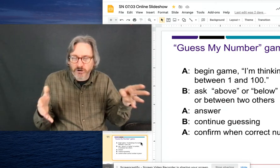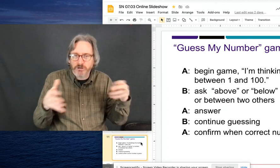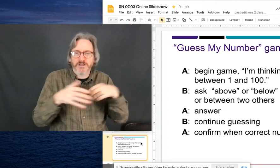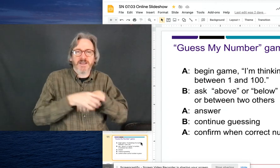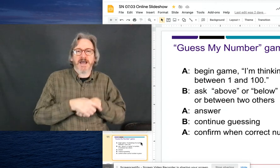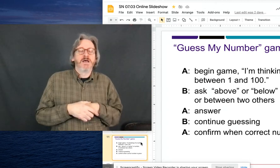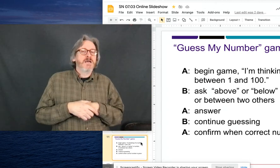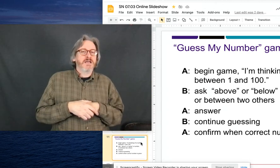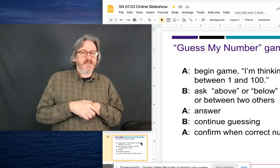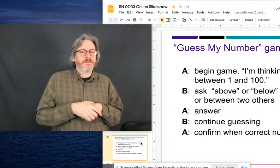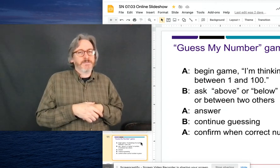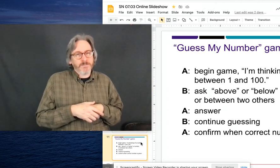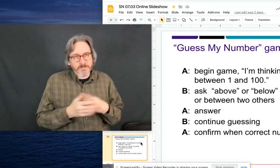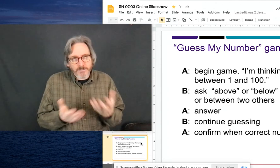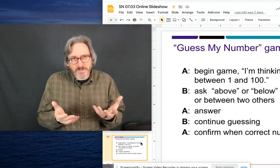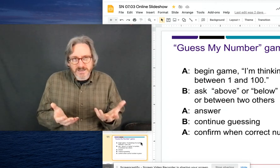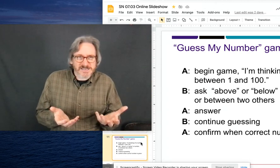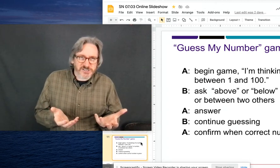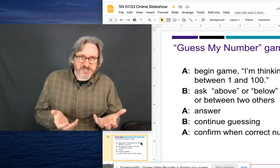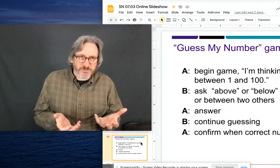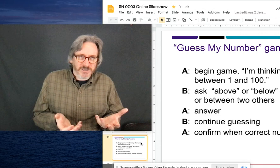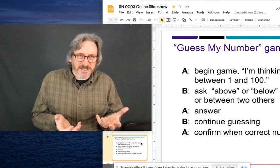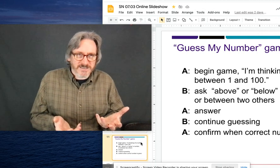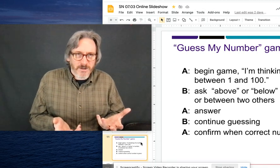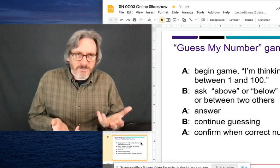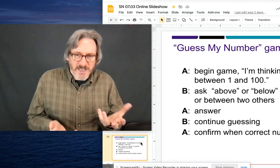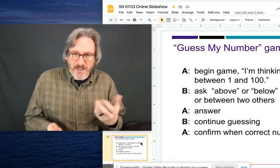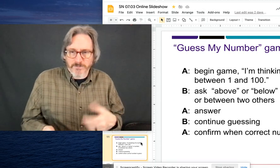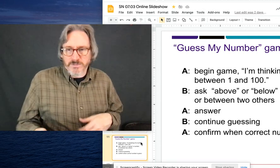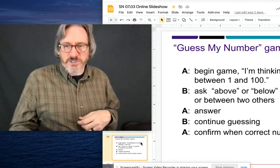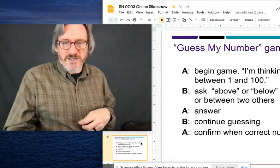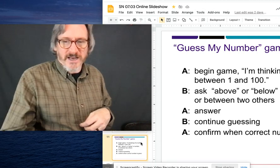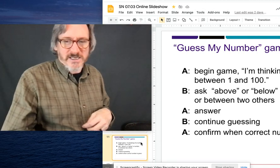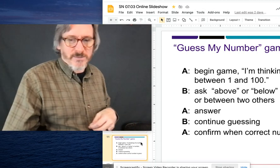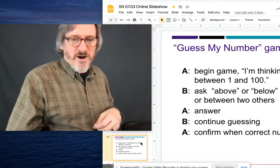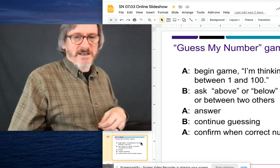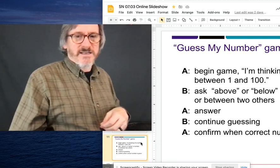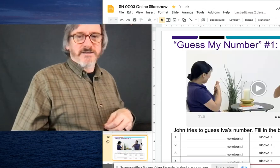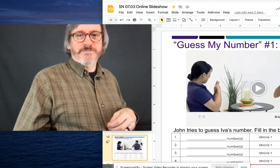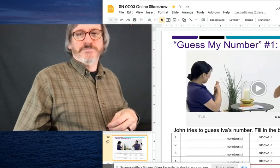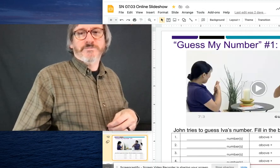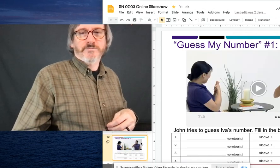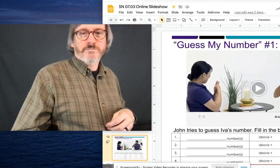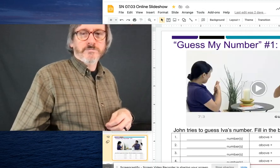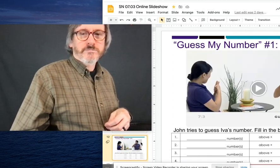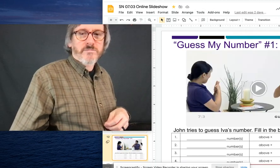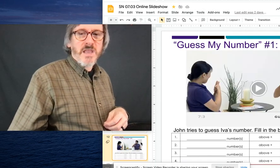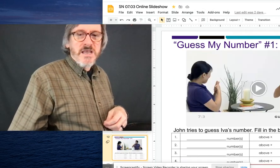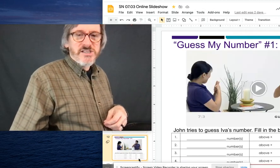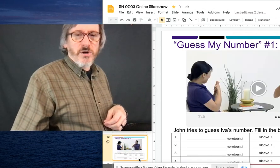I mean, it's good to watch and see if you can guess the number, copy what they're doing.